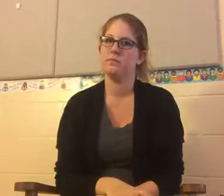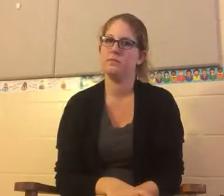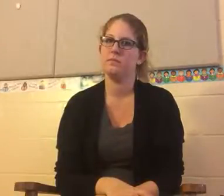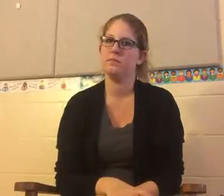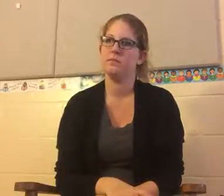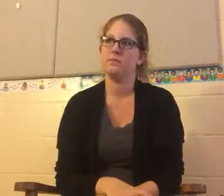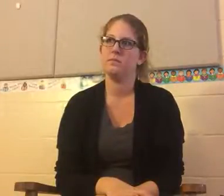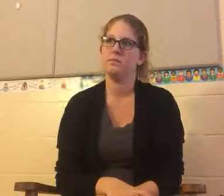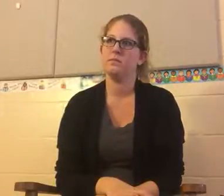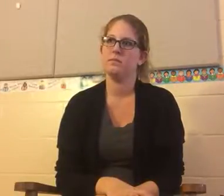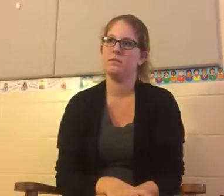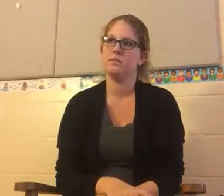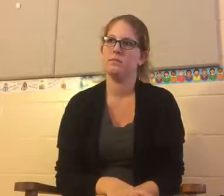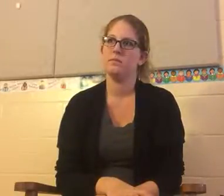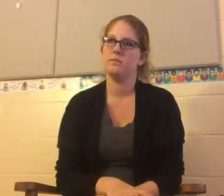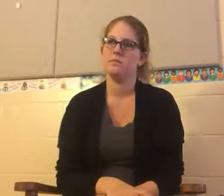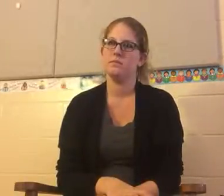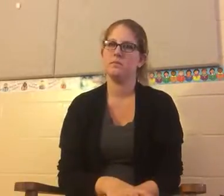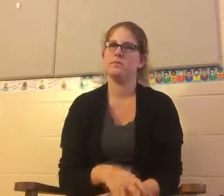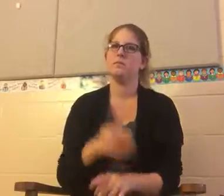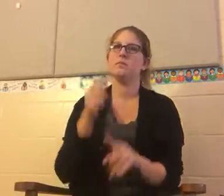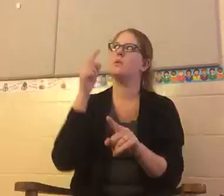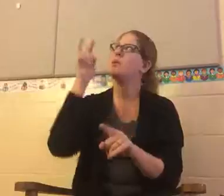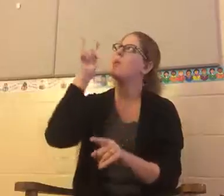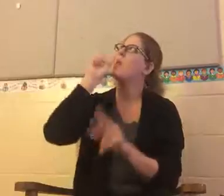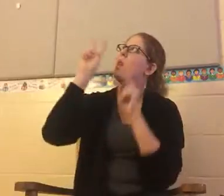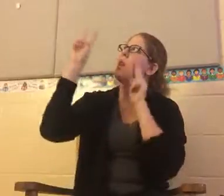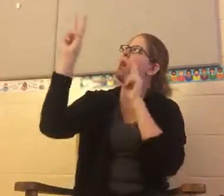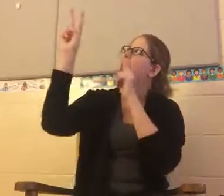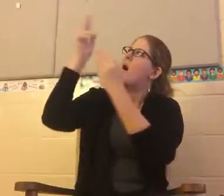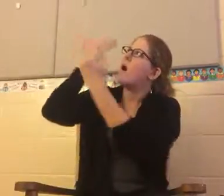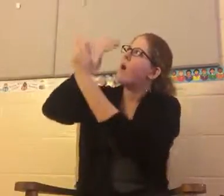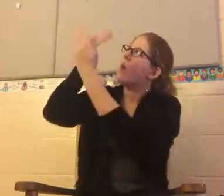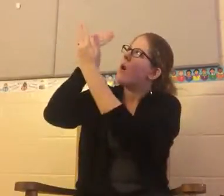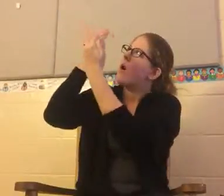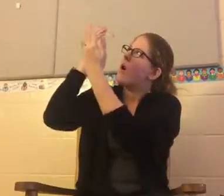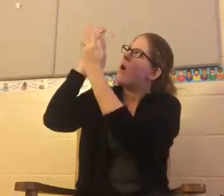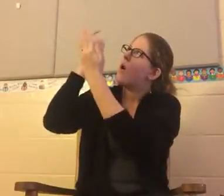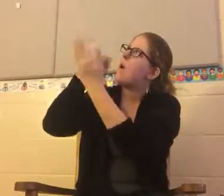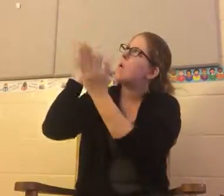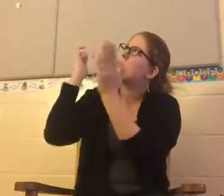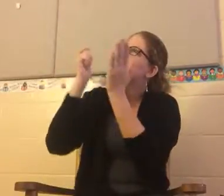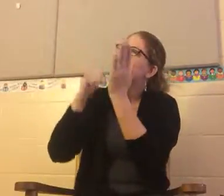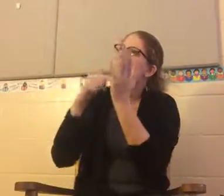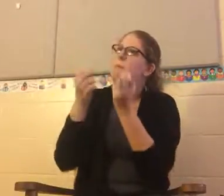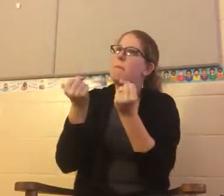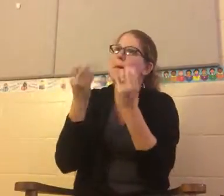When you take a close-up look, you can see that the moon's surface is also covered with hundreds and thousands of